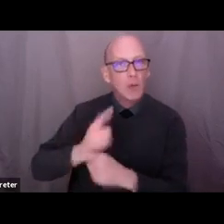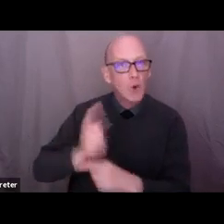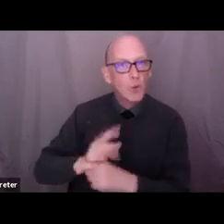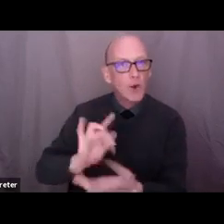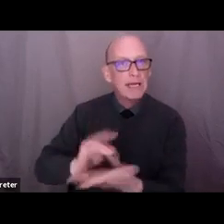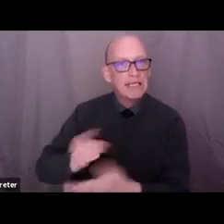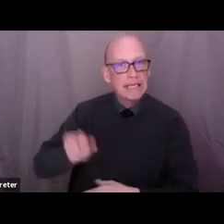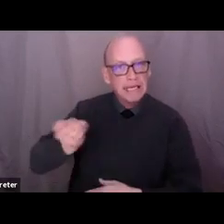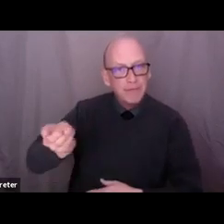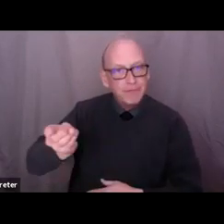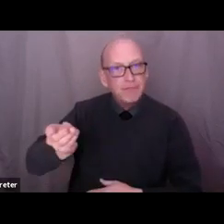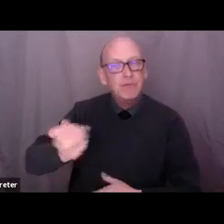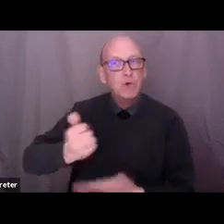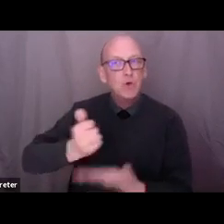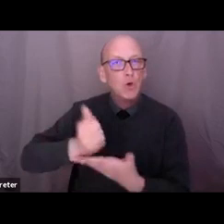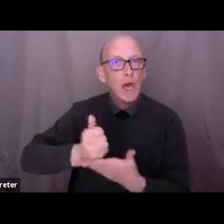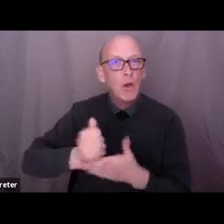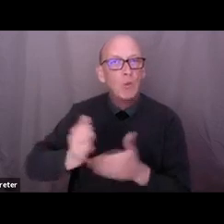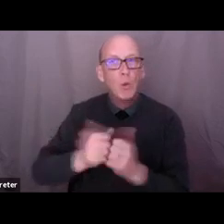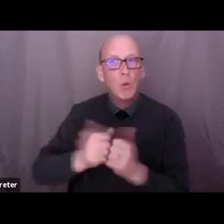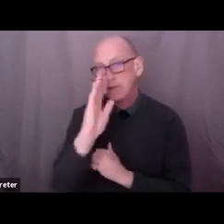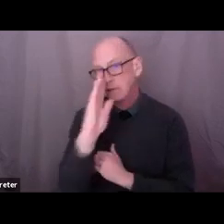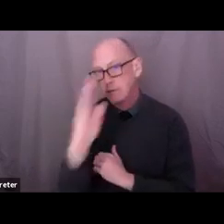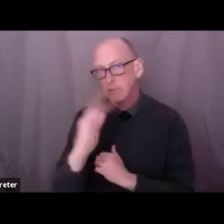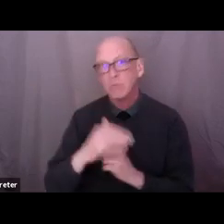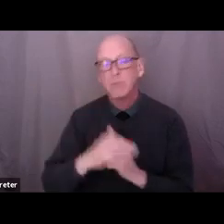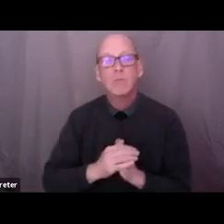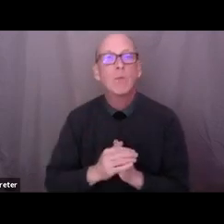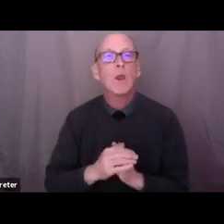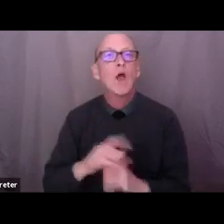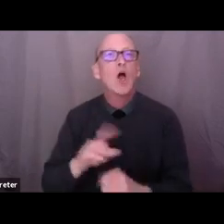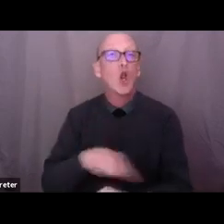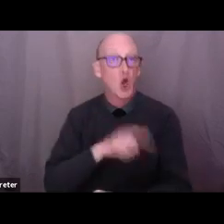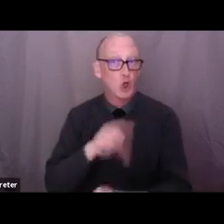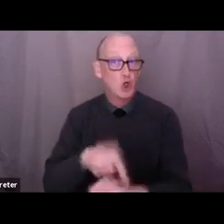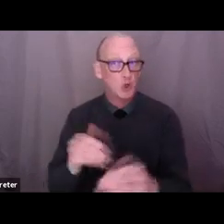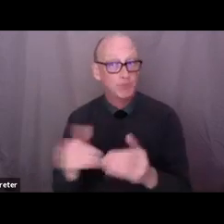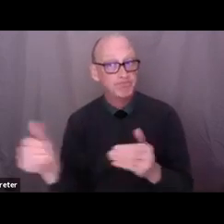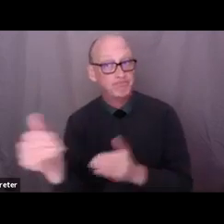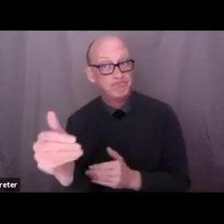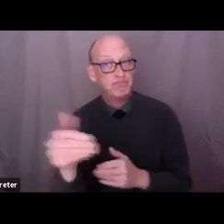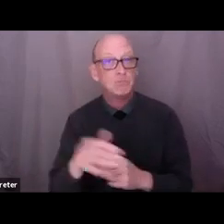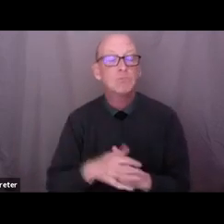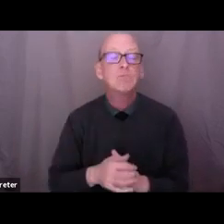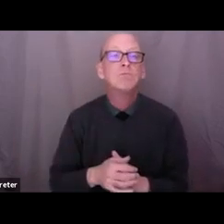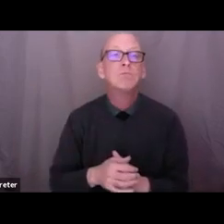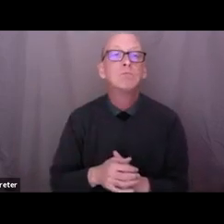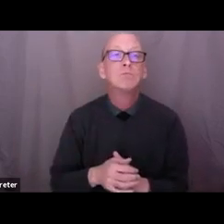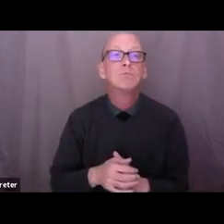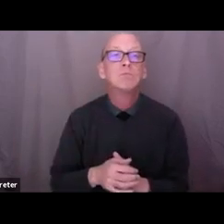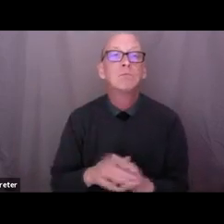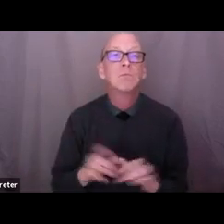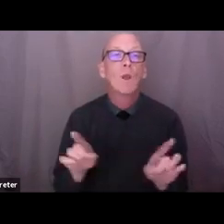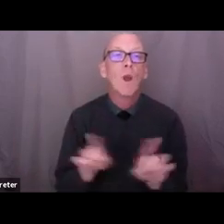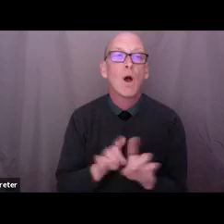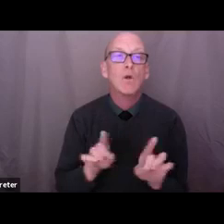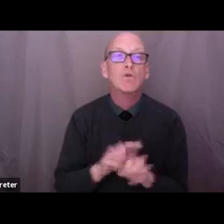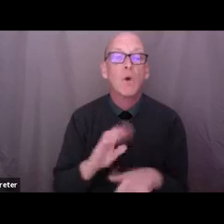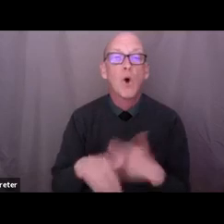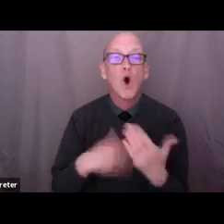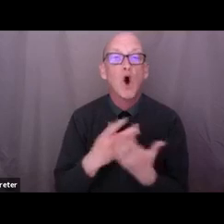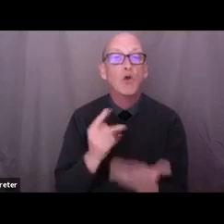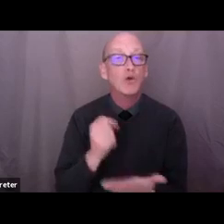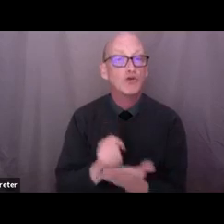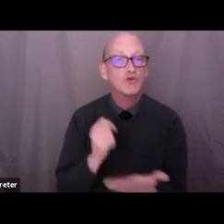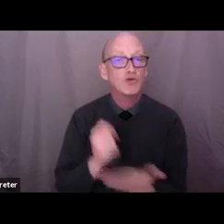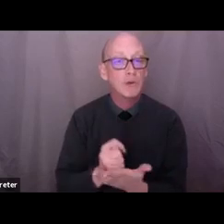medication to help with sobriety long term. There are all our treatment centers, the Mental Health